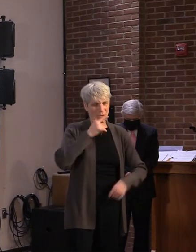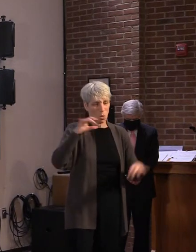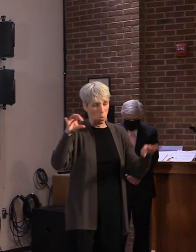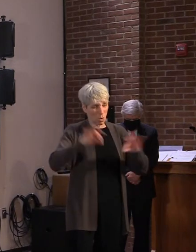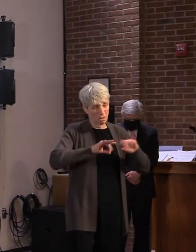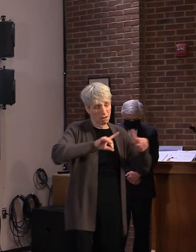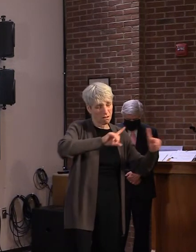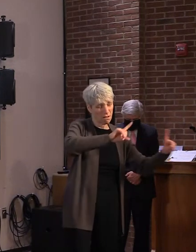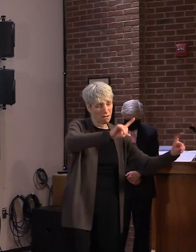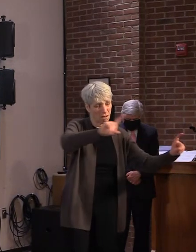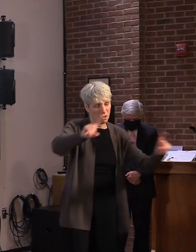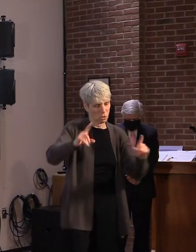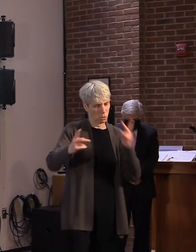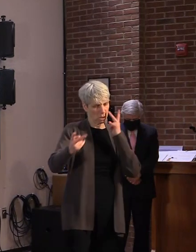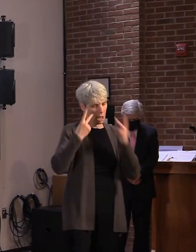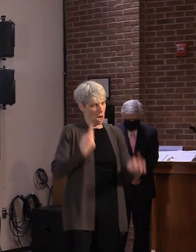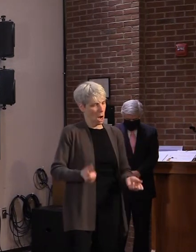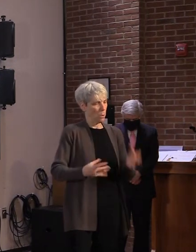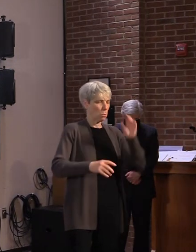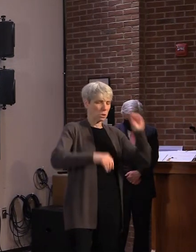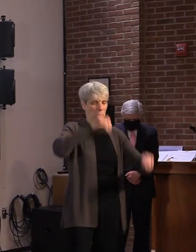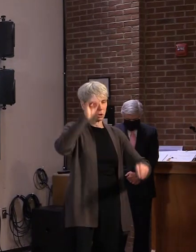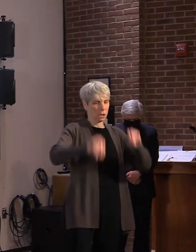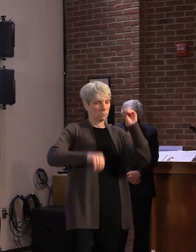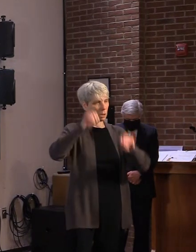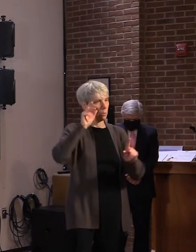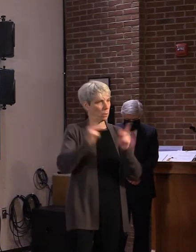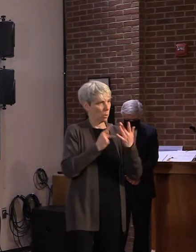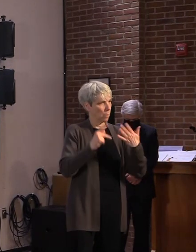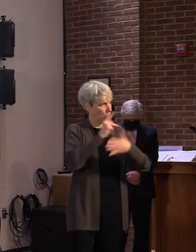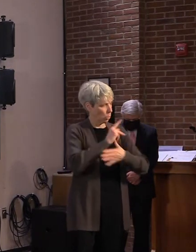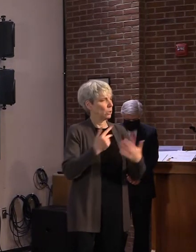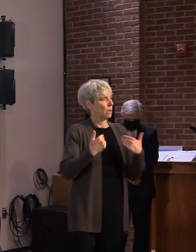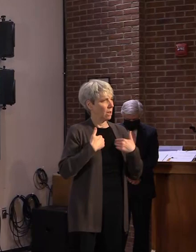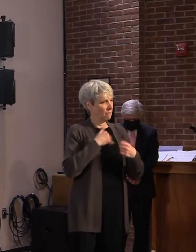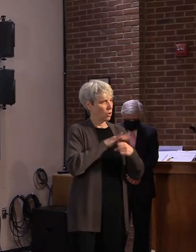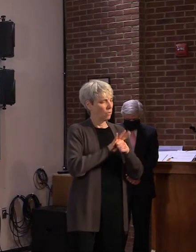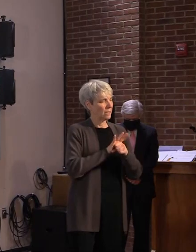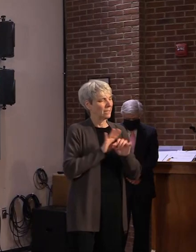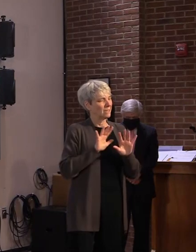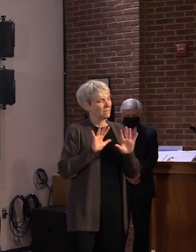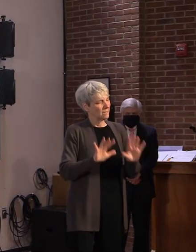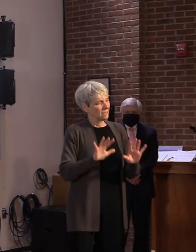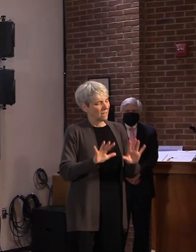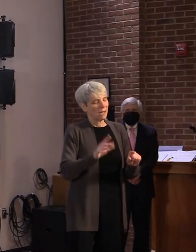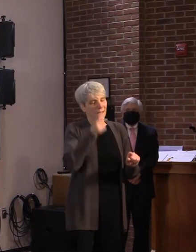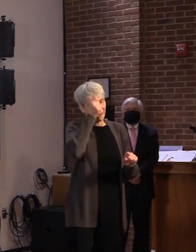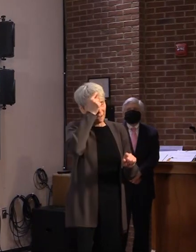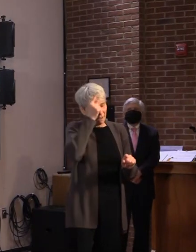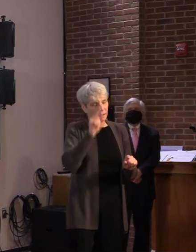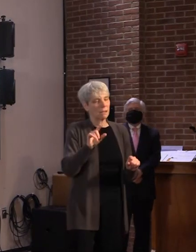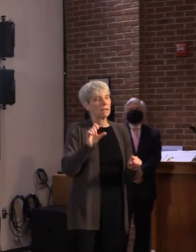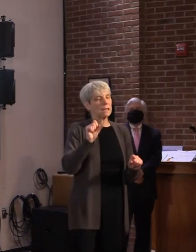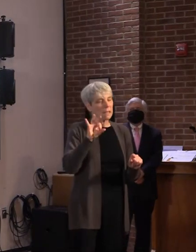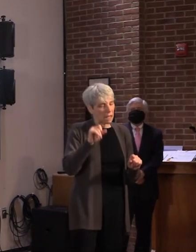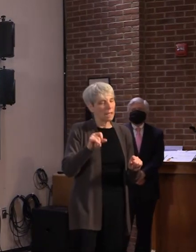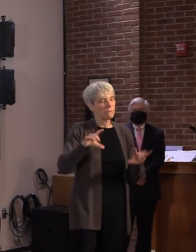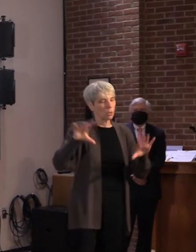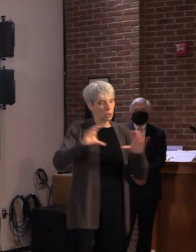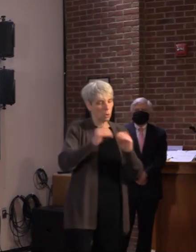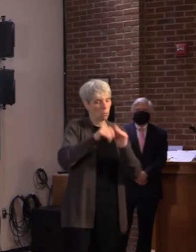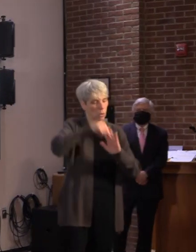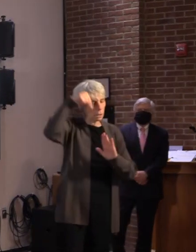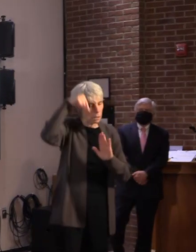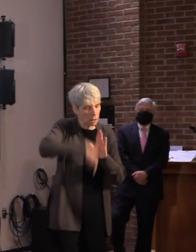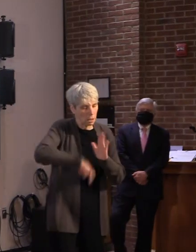COVID-19 infection, but stated its role is limited and should be part of an epidemiological study that's